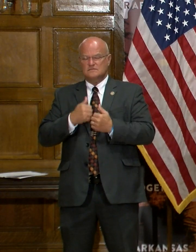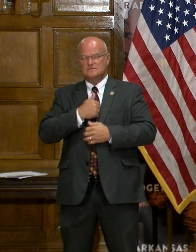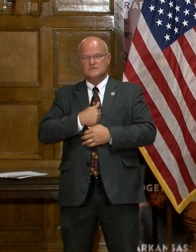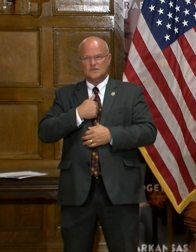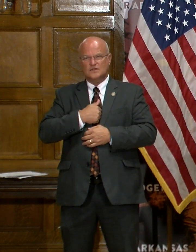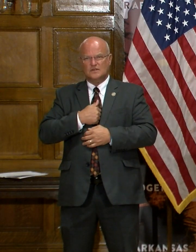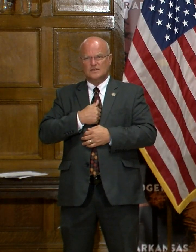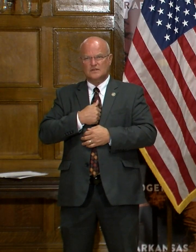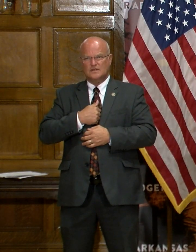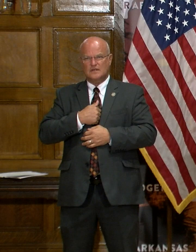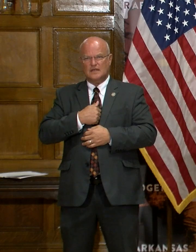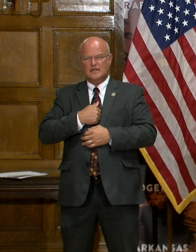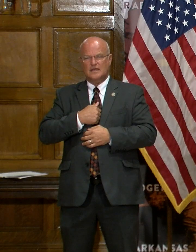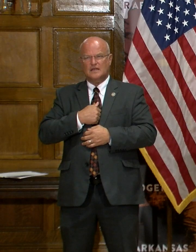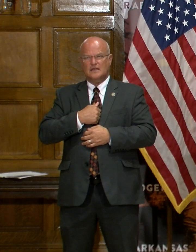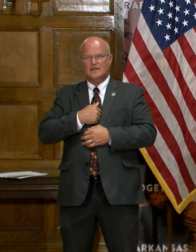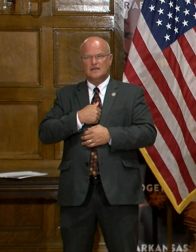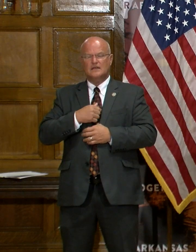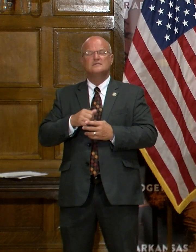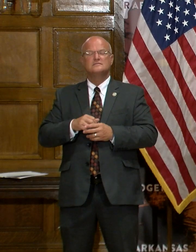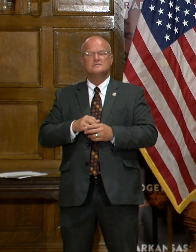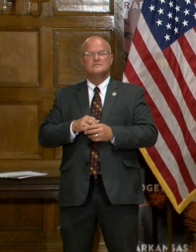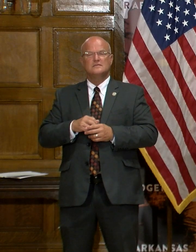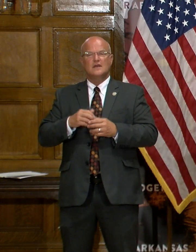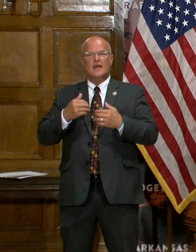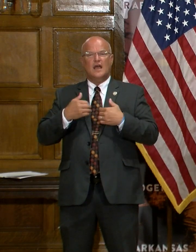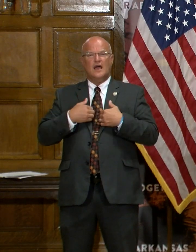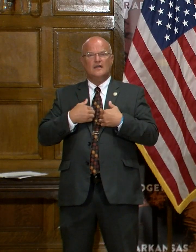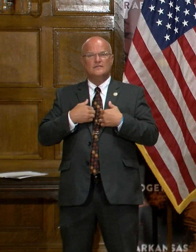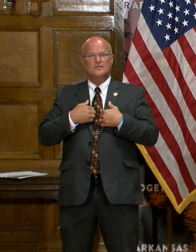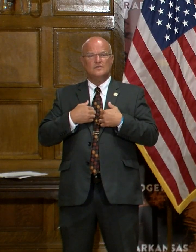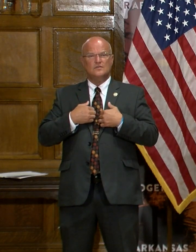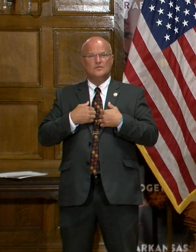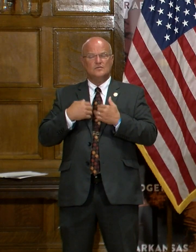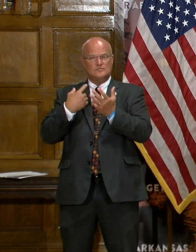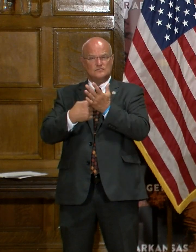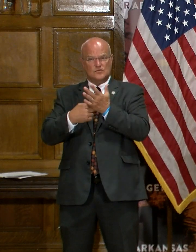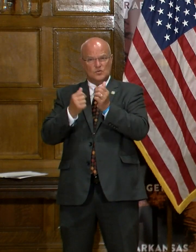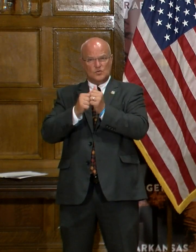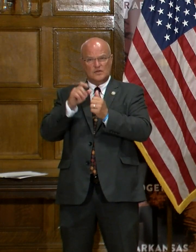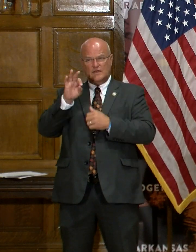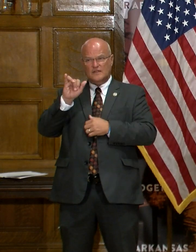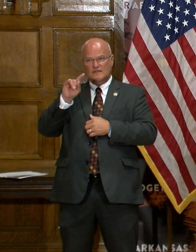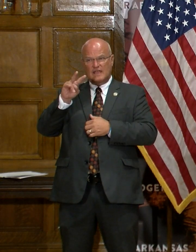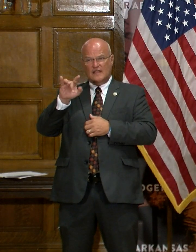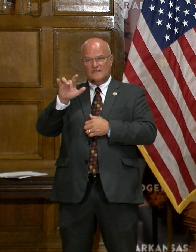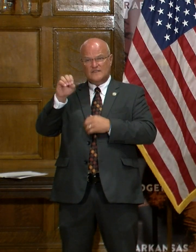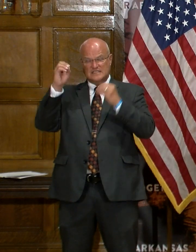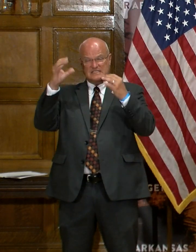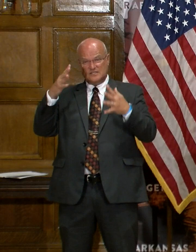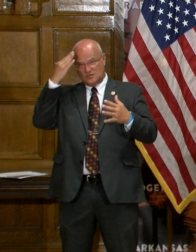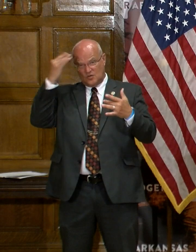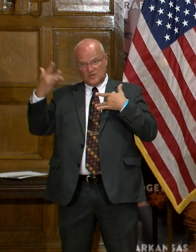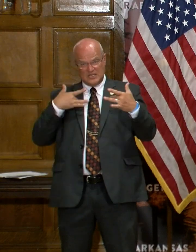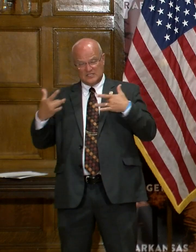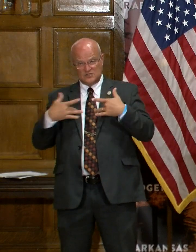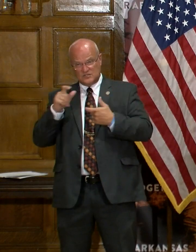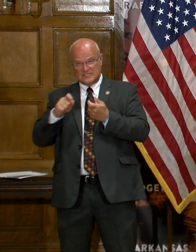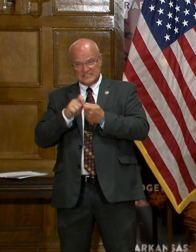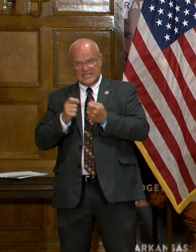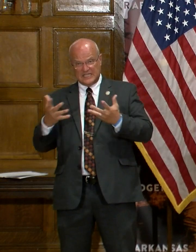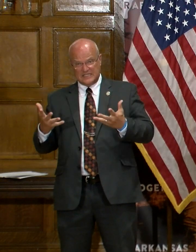Sorry, I keep getting muted here. Have you been meeting with these Fayetteville teachers? Do you know what their concerns are